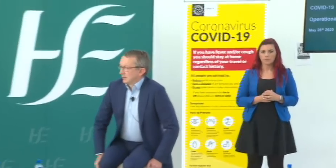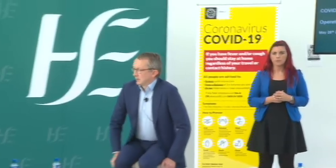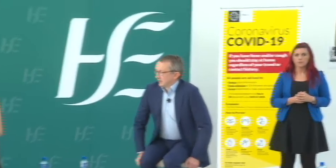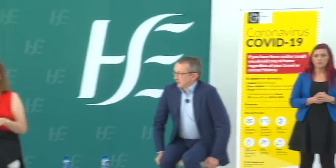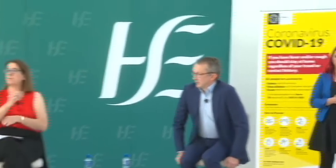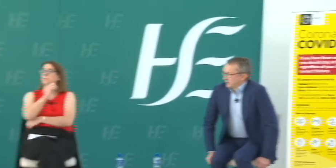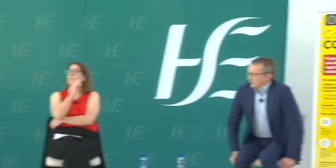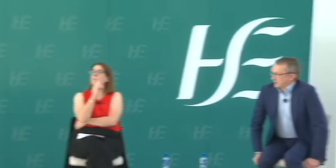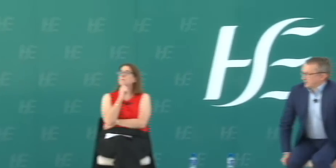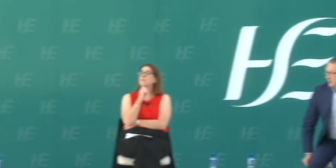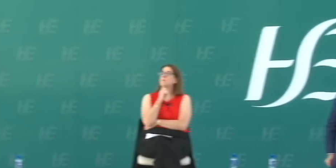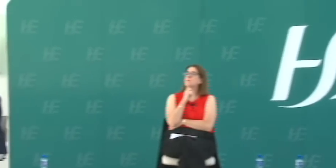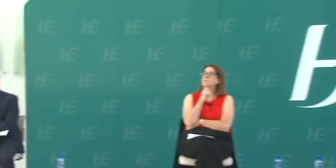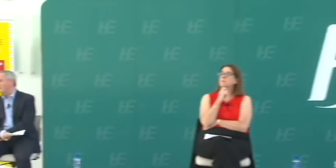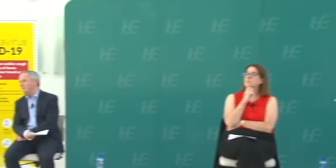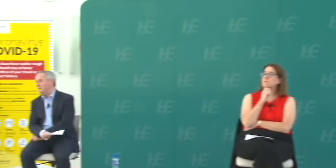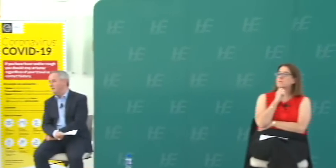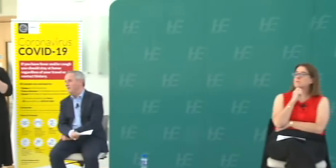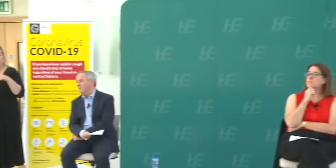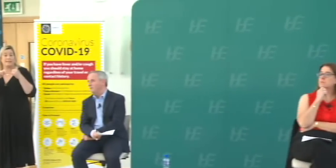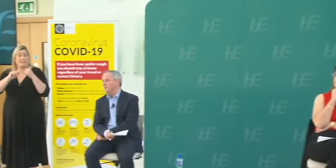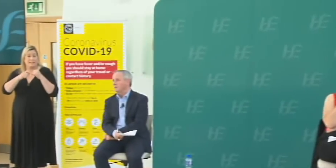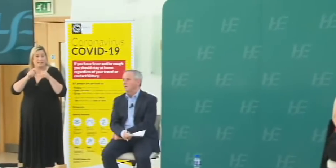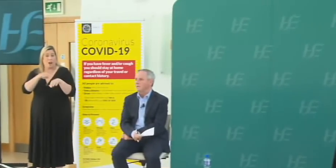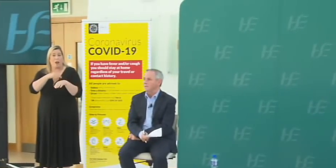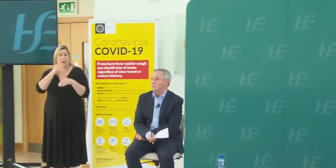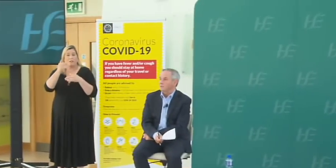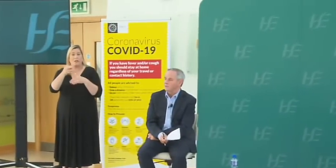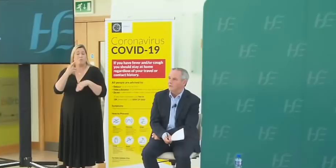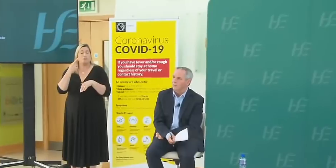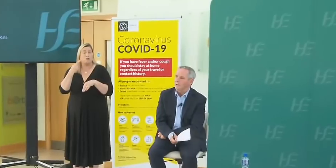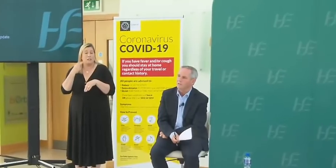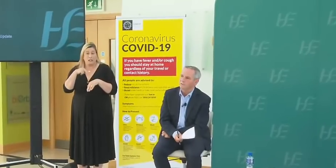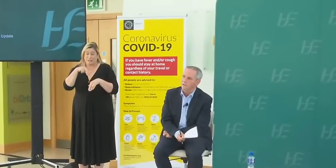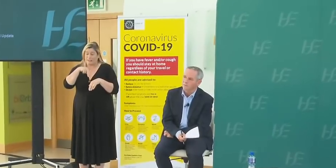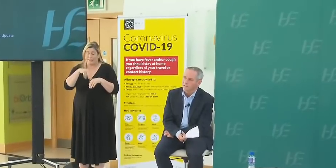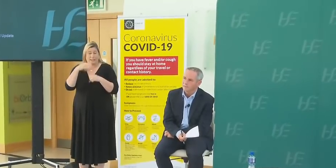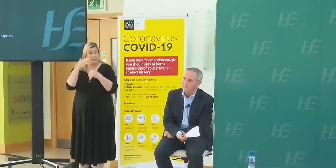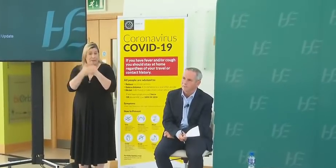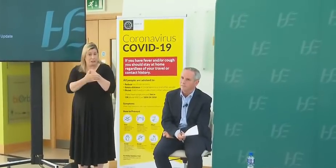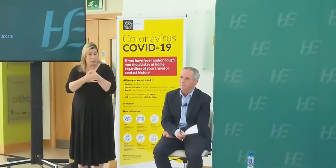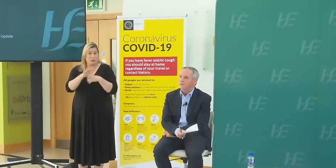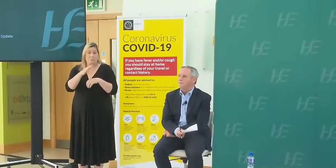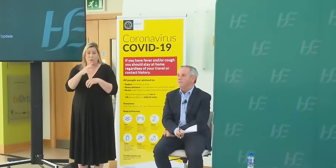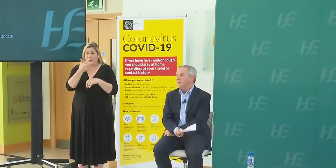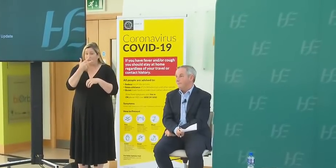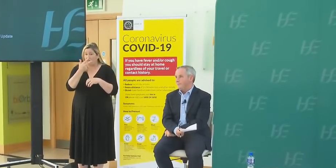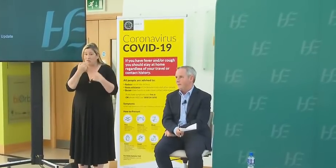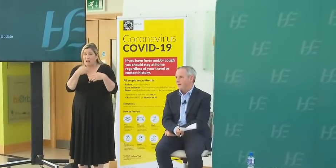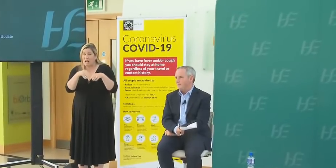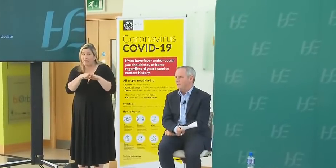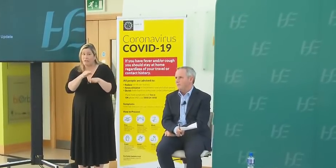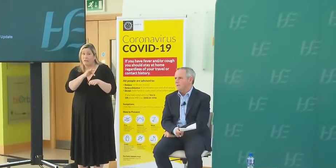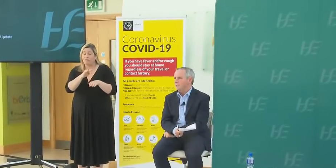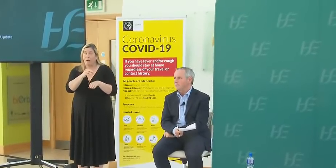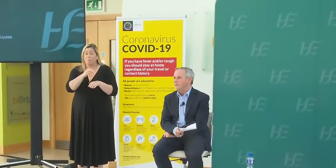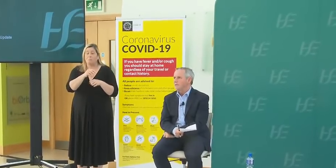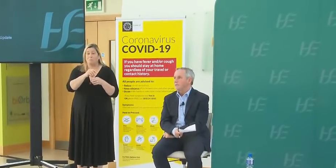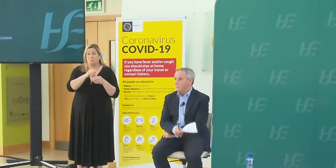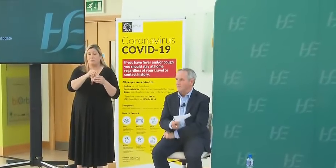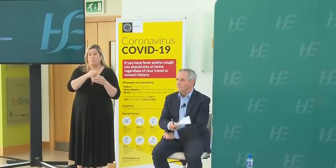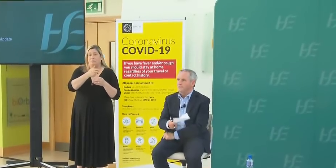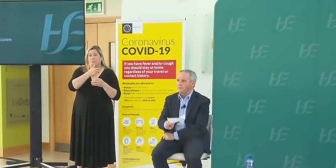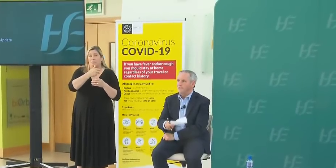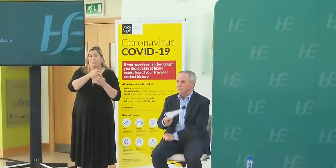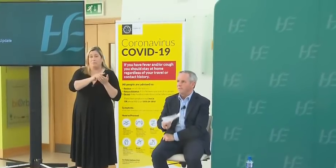long-term residential facilities are practically complete. It's 99% complete. There's about 3 locations out of 1,250 to be completed.